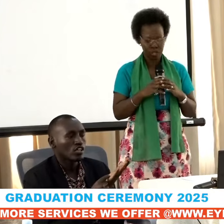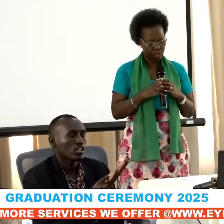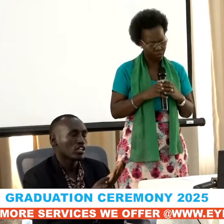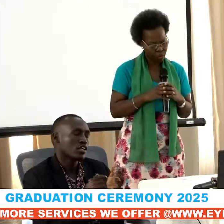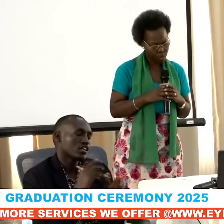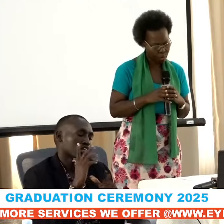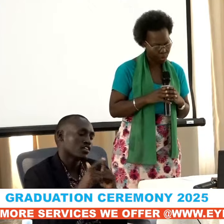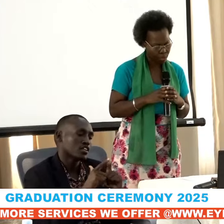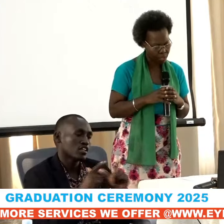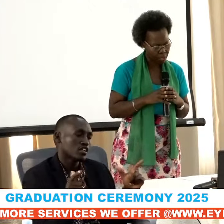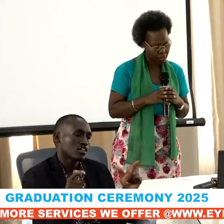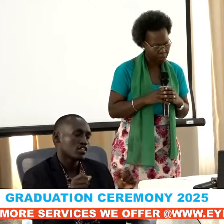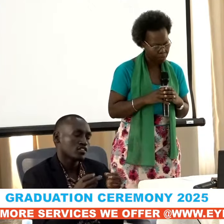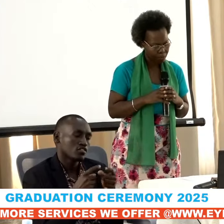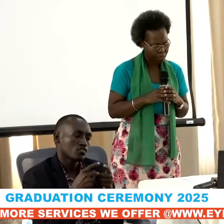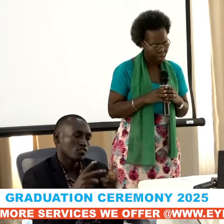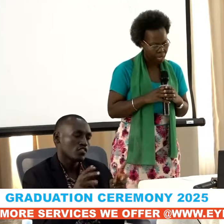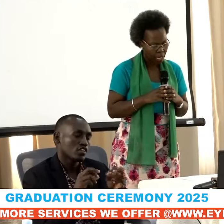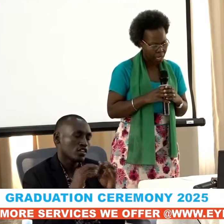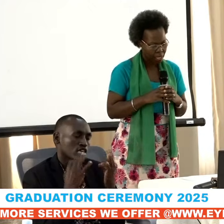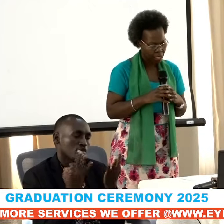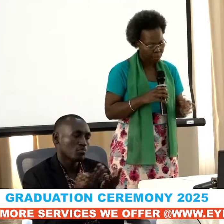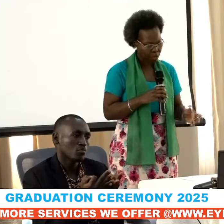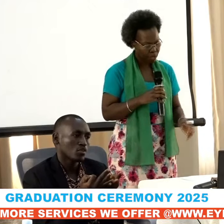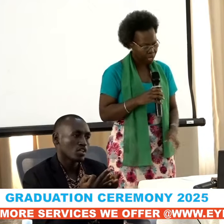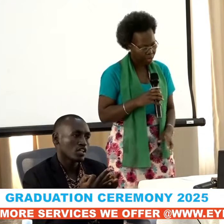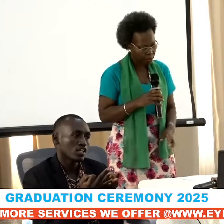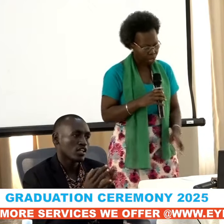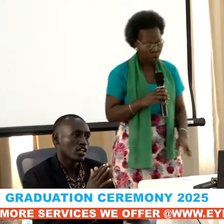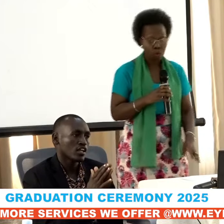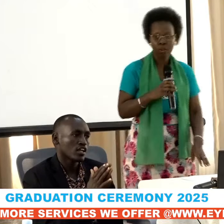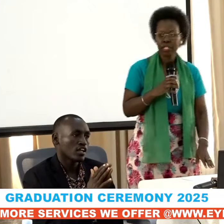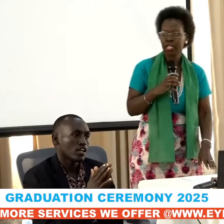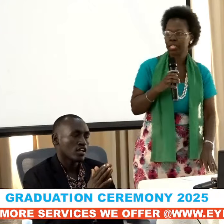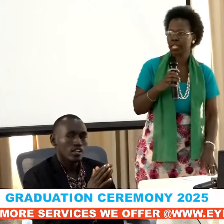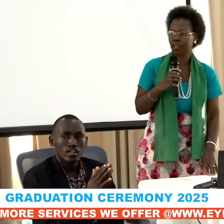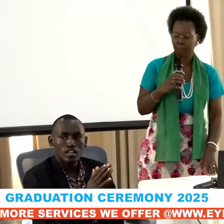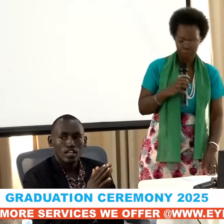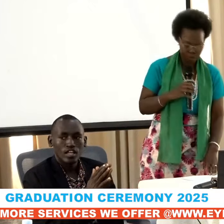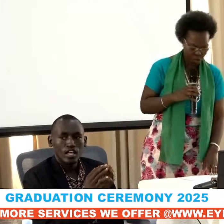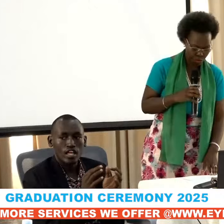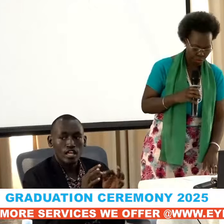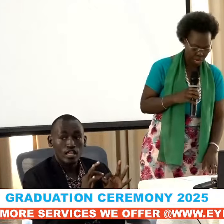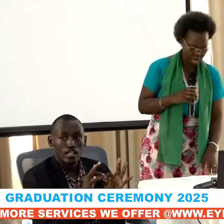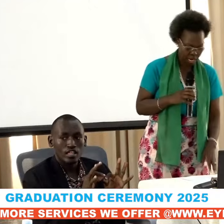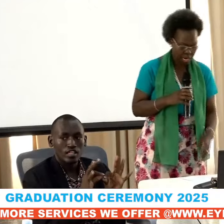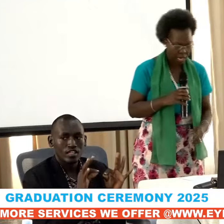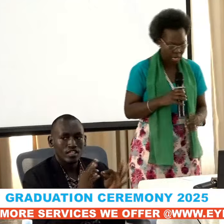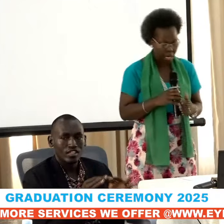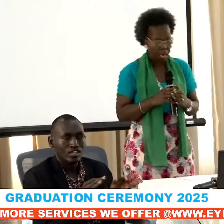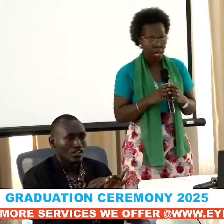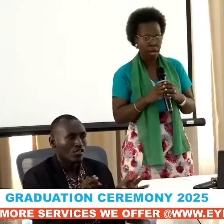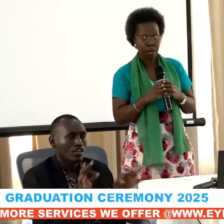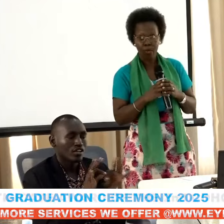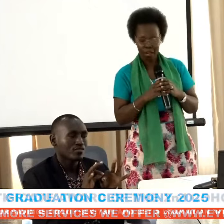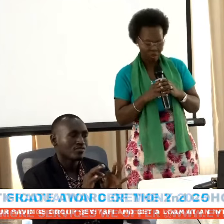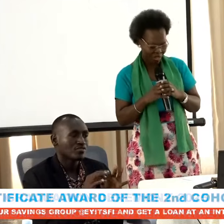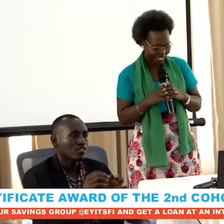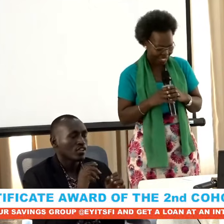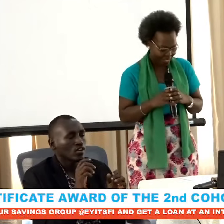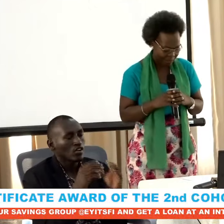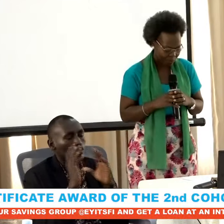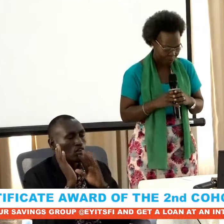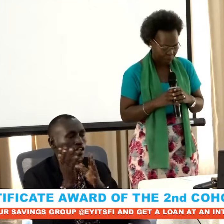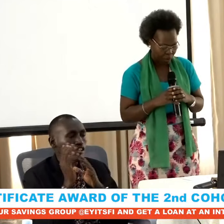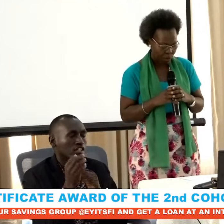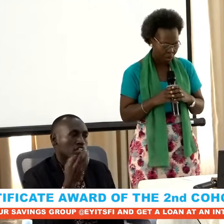Language is very important. And let me begin by congratulating the 53